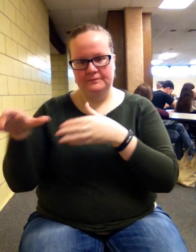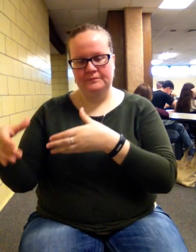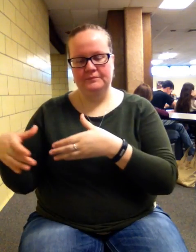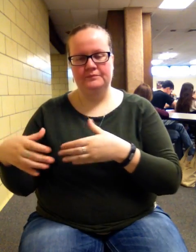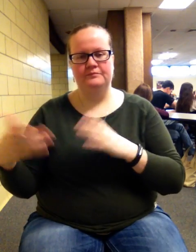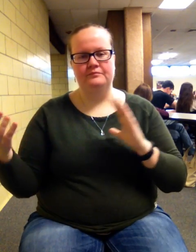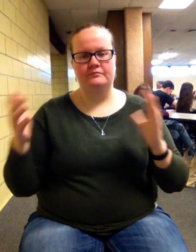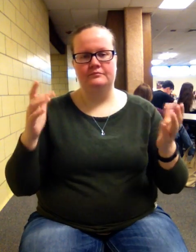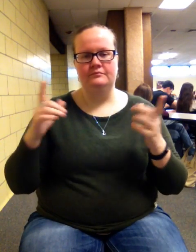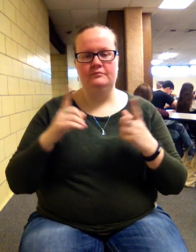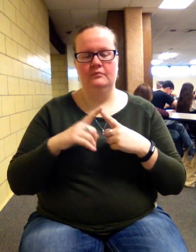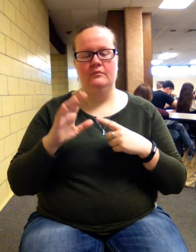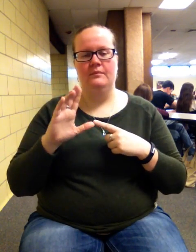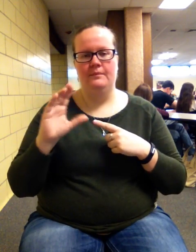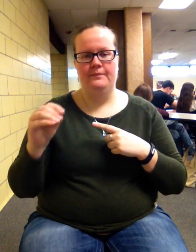compared to the company as a whole.